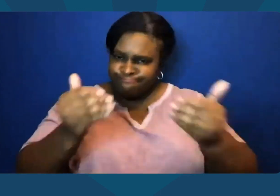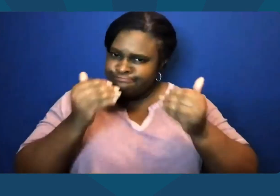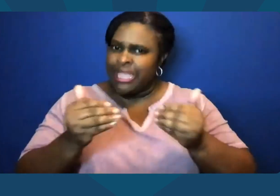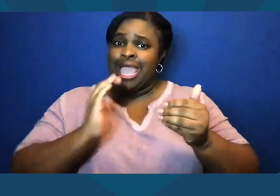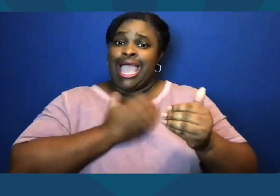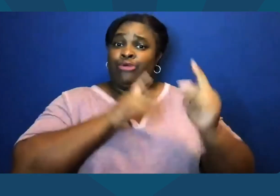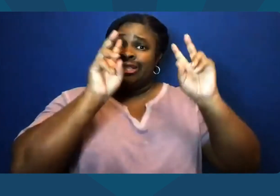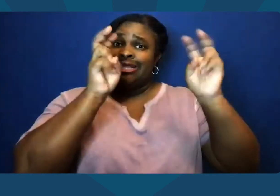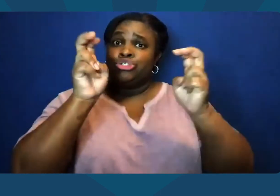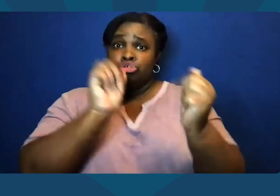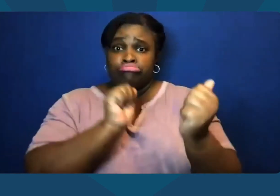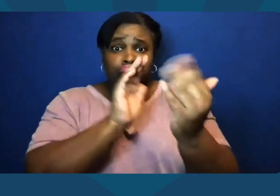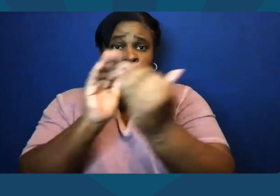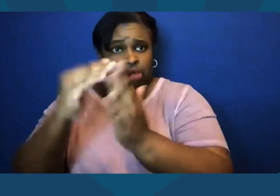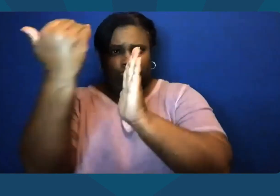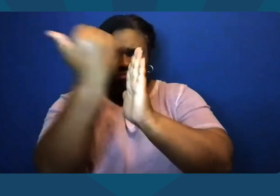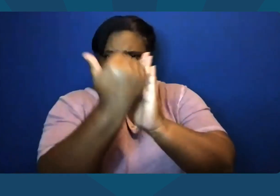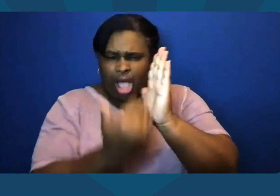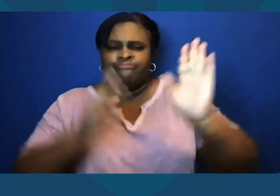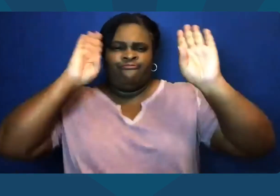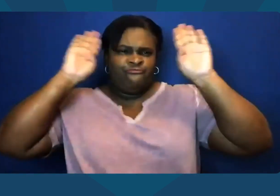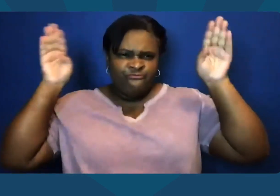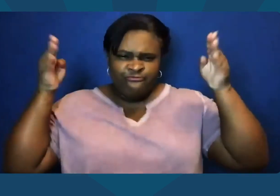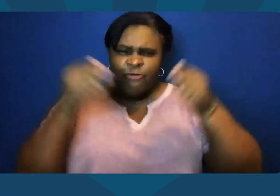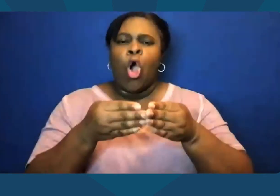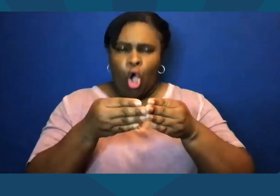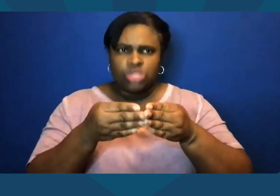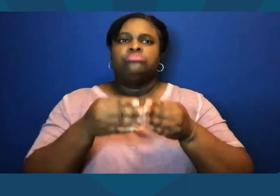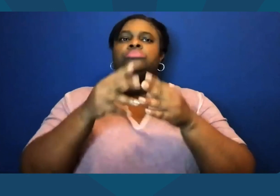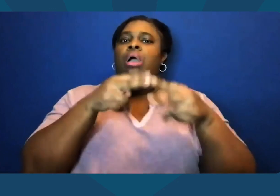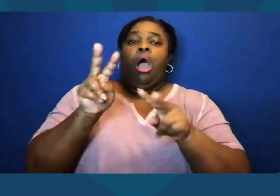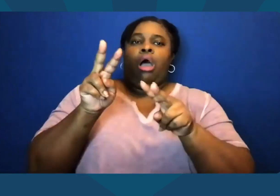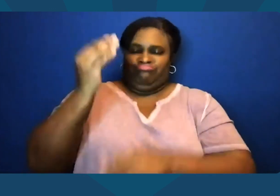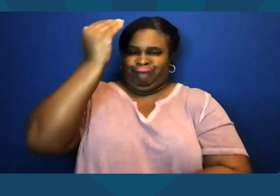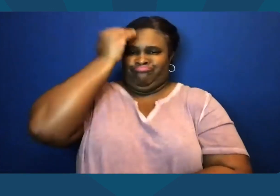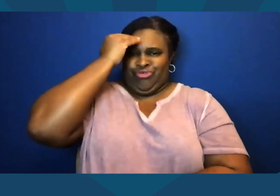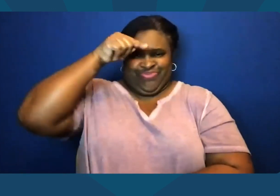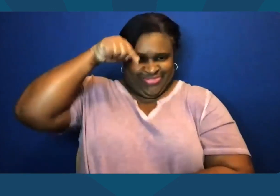Together, we can make our voices heard this November.